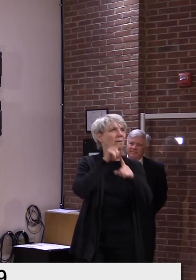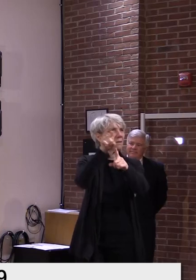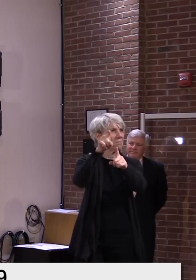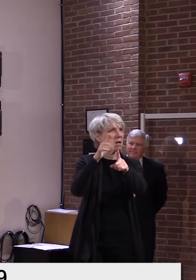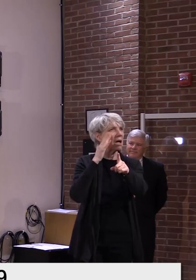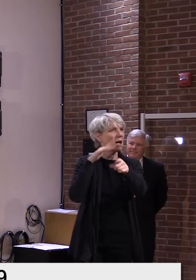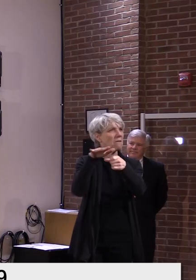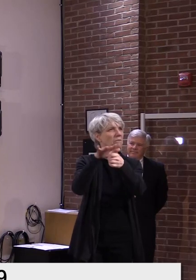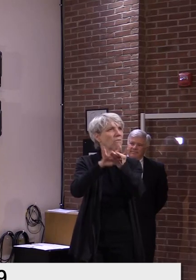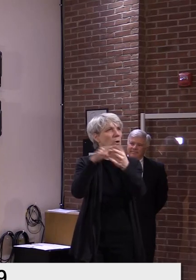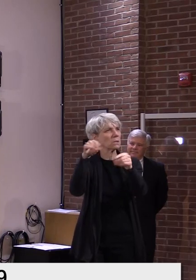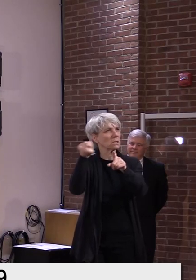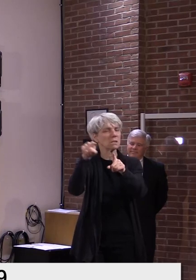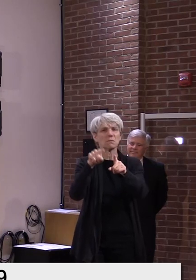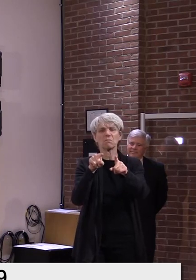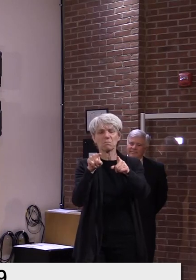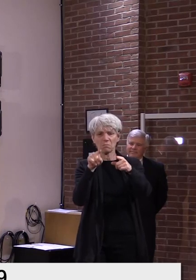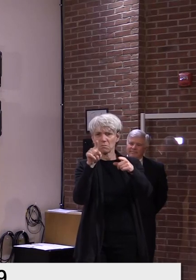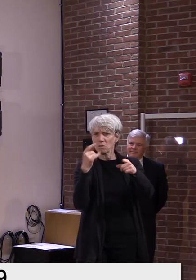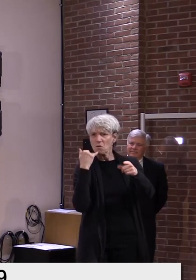phone.